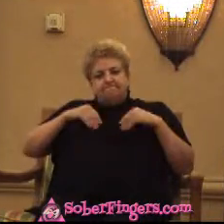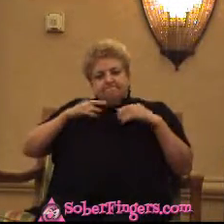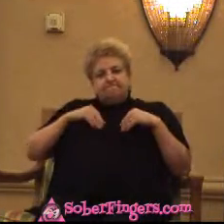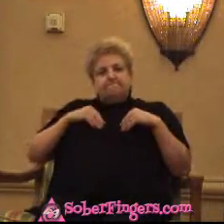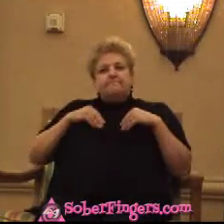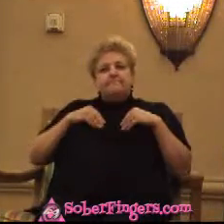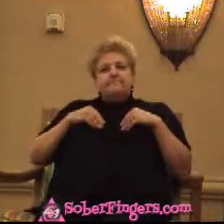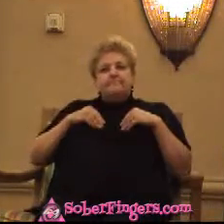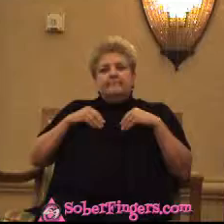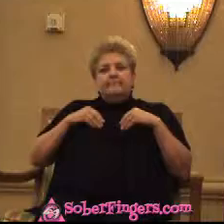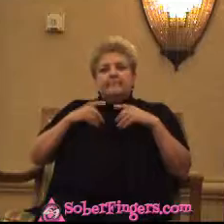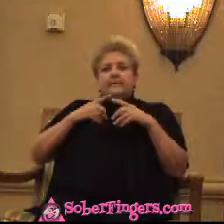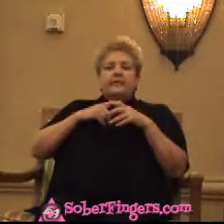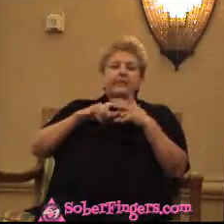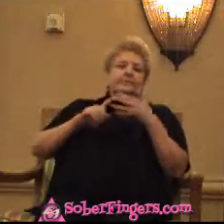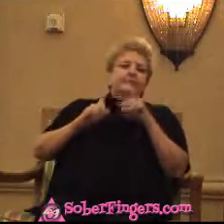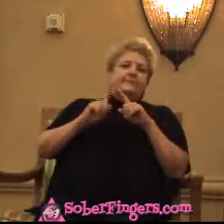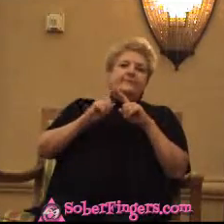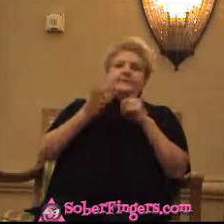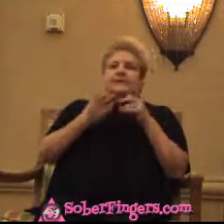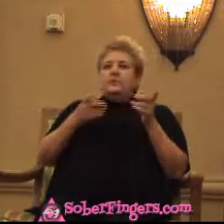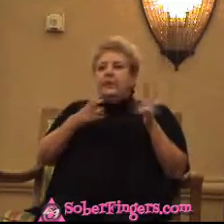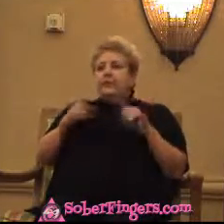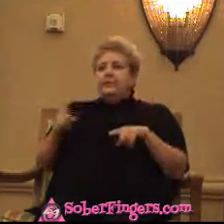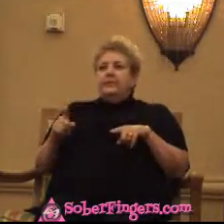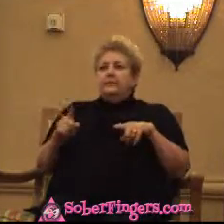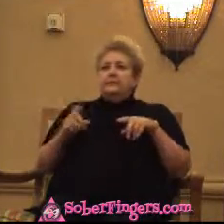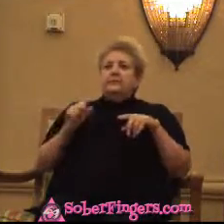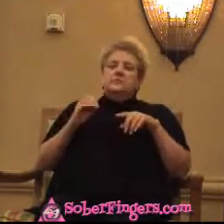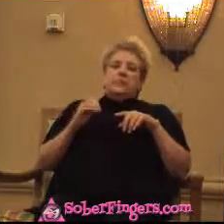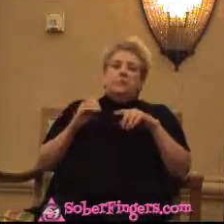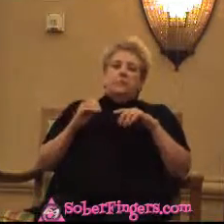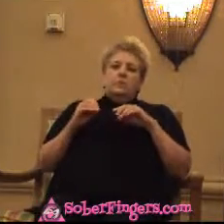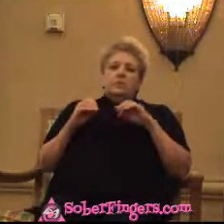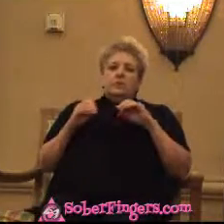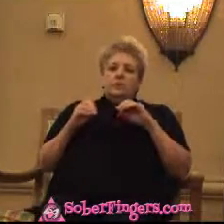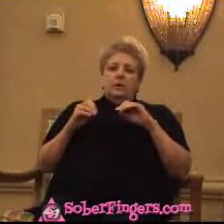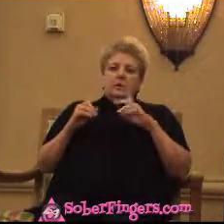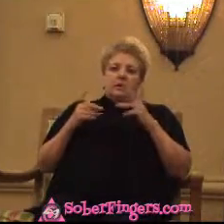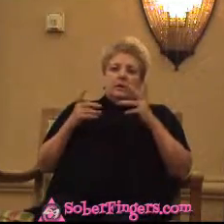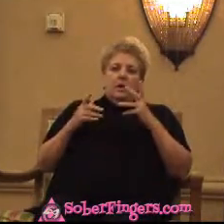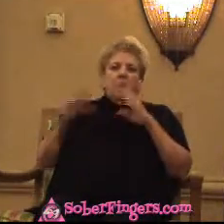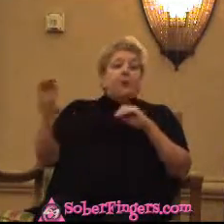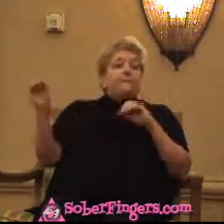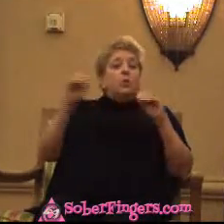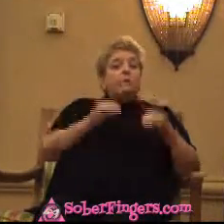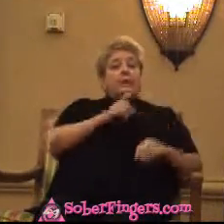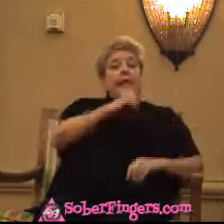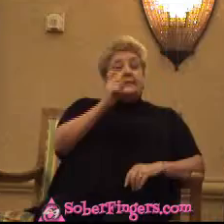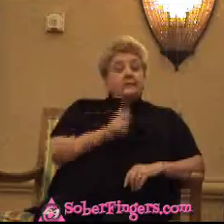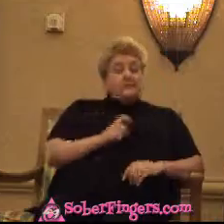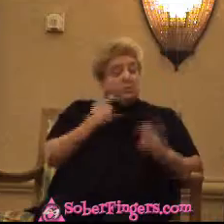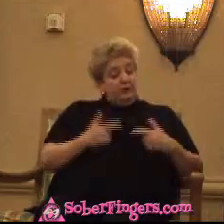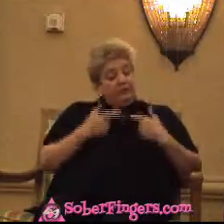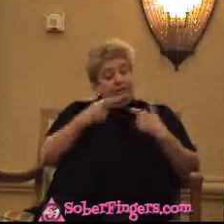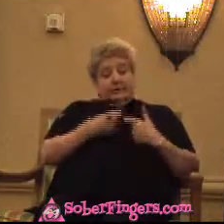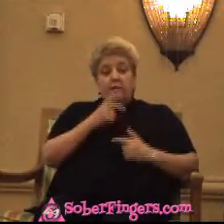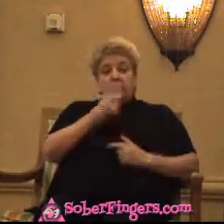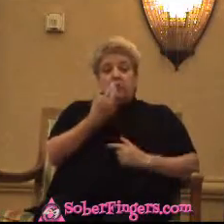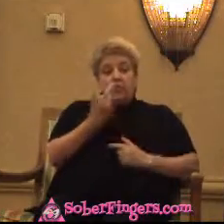blew up again, and so I went to Texas on a deal. We were in Texas about 3 years, and that